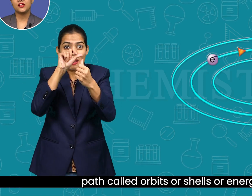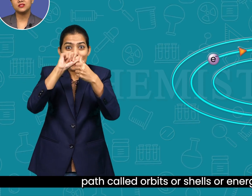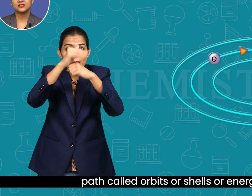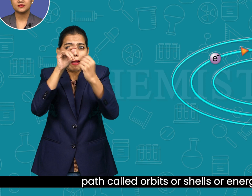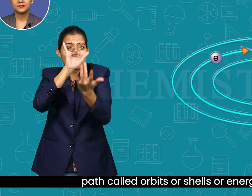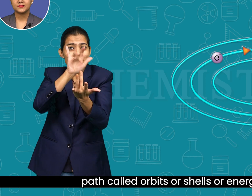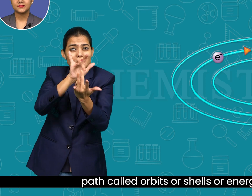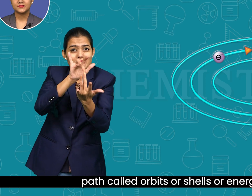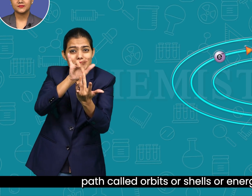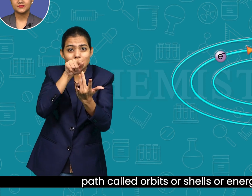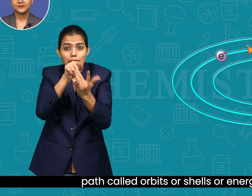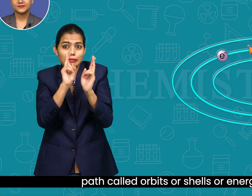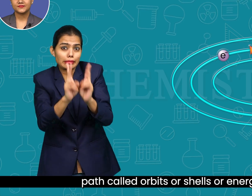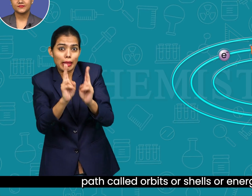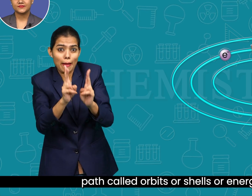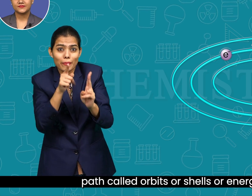energy levels.